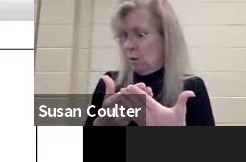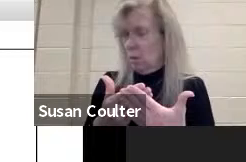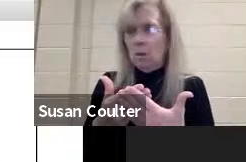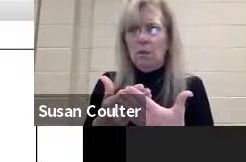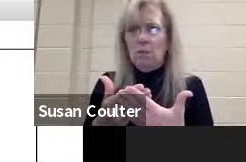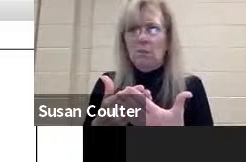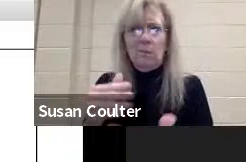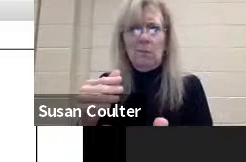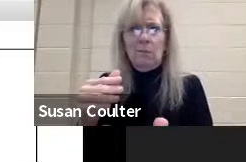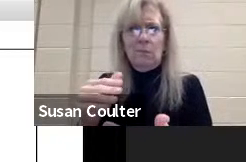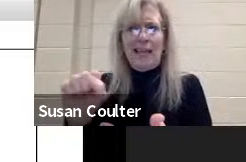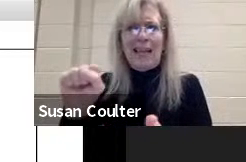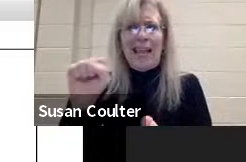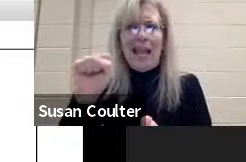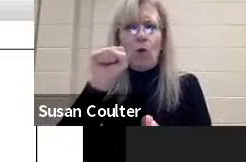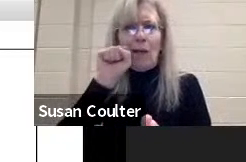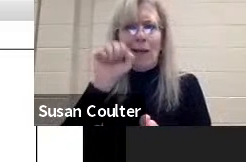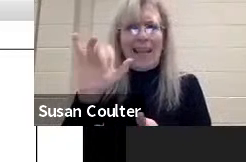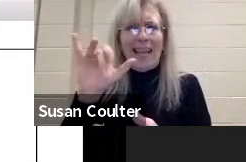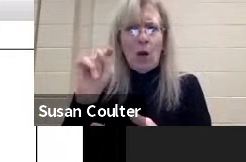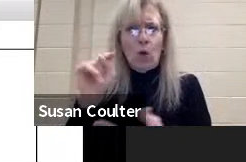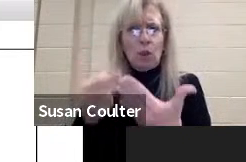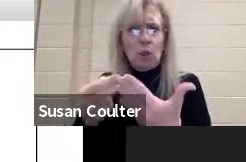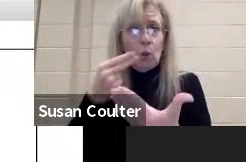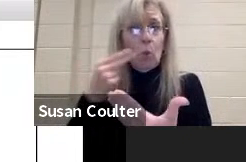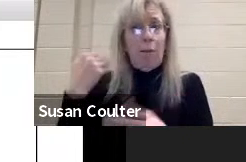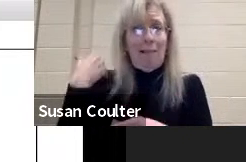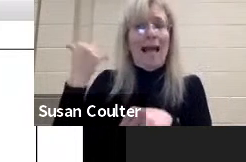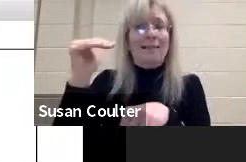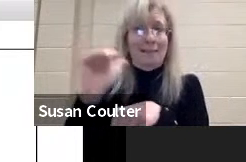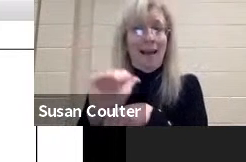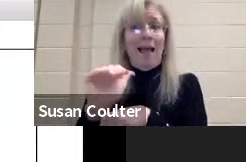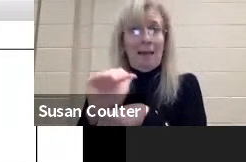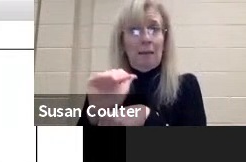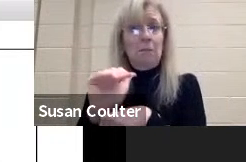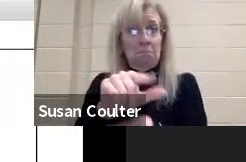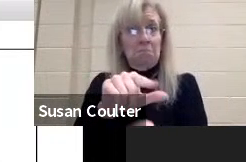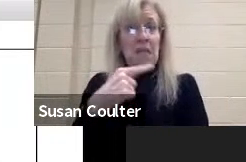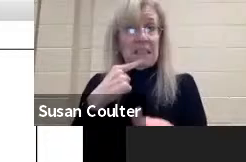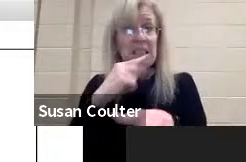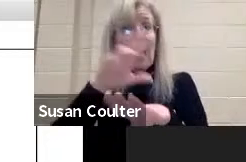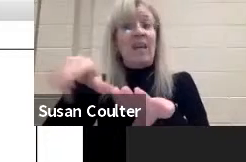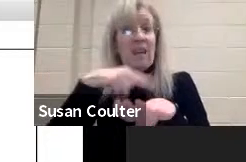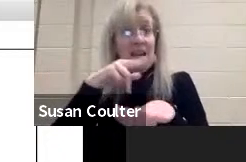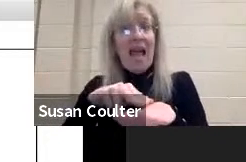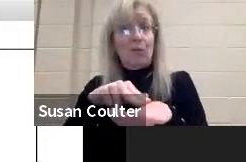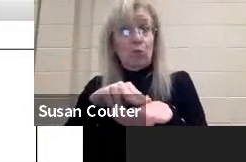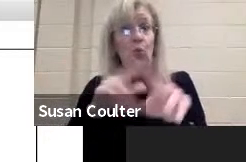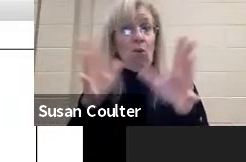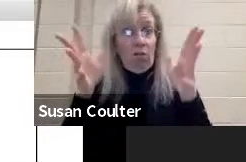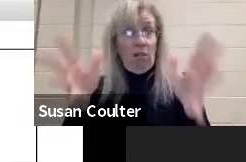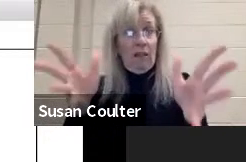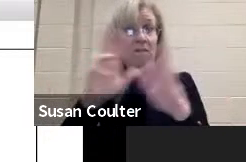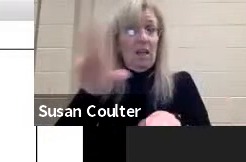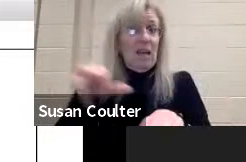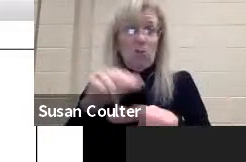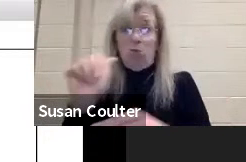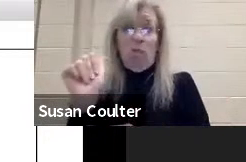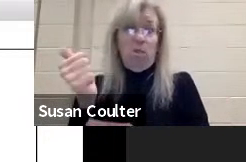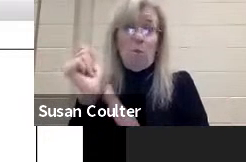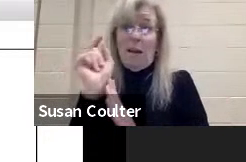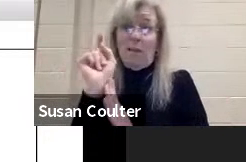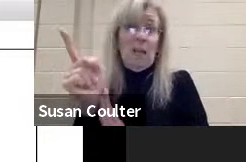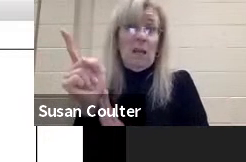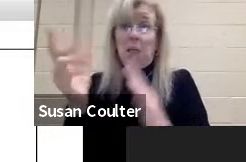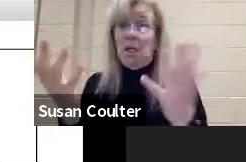carrot soup last night. it said natural, leave it